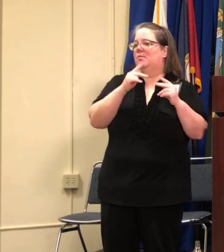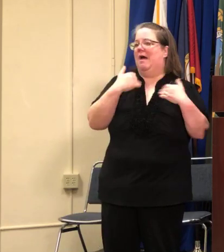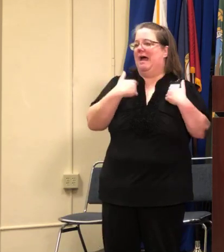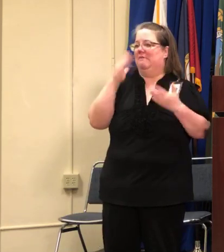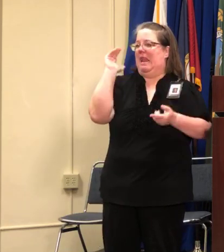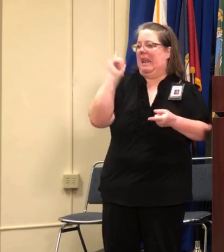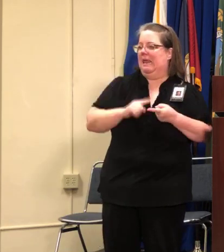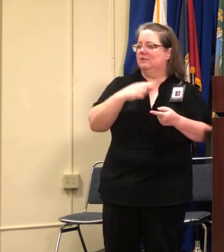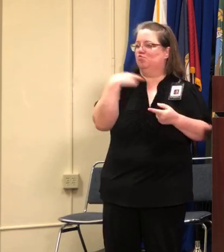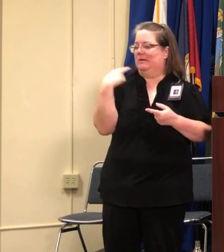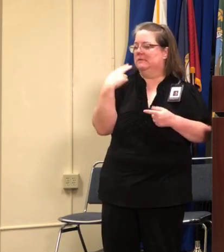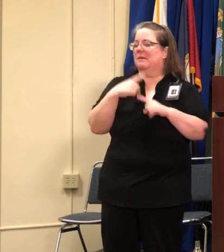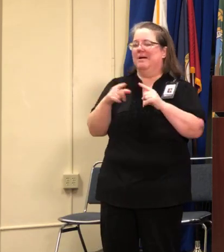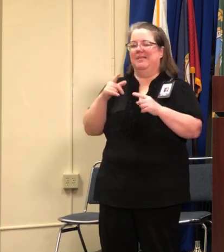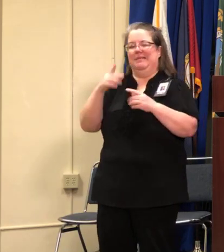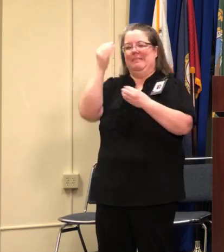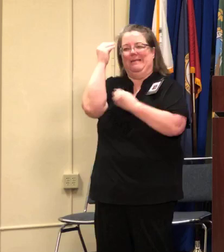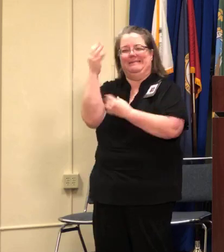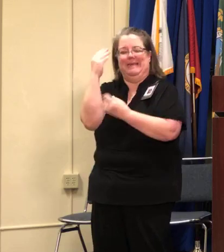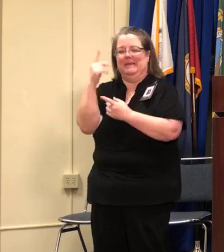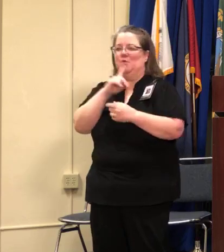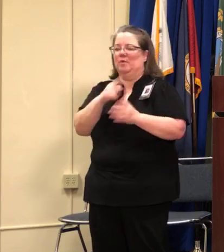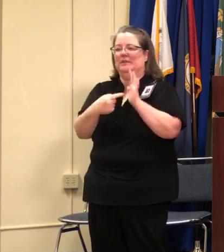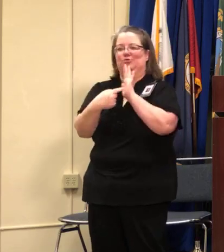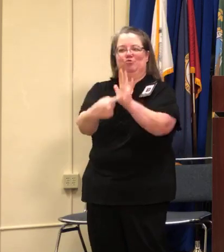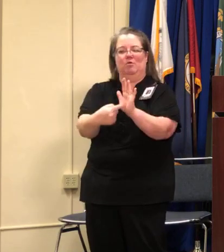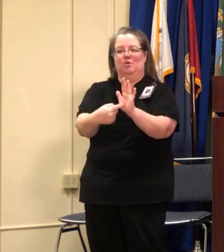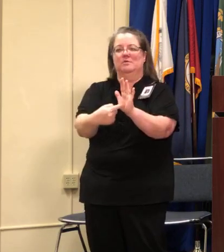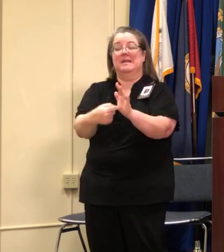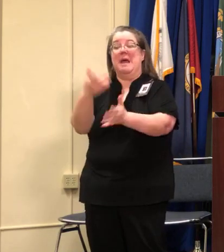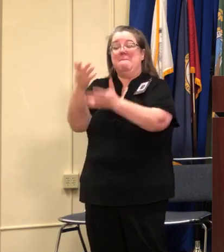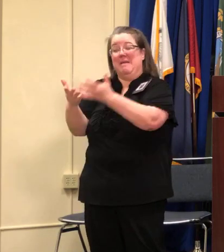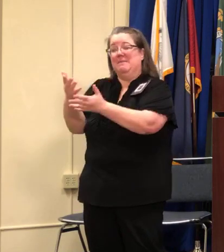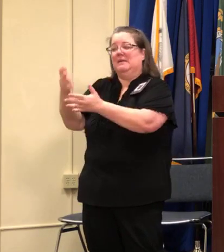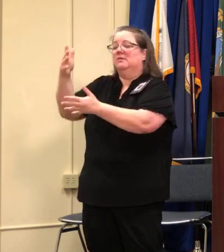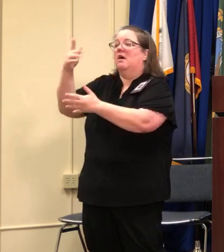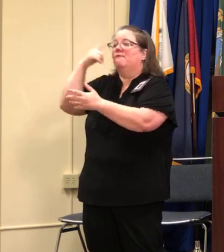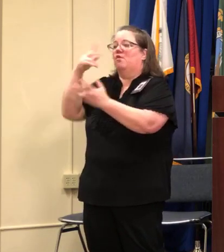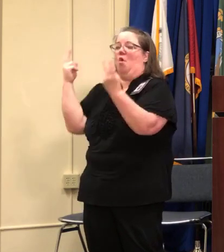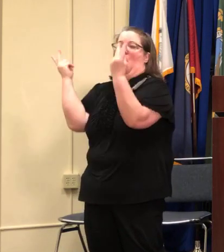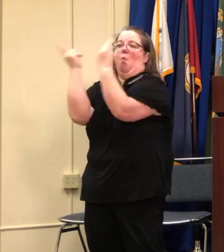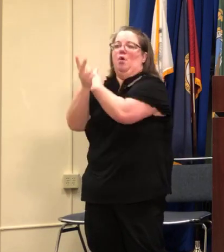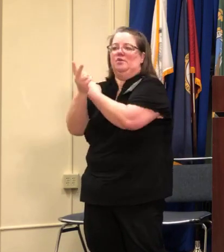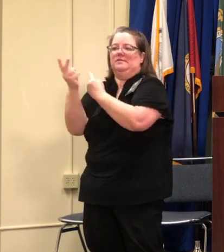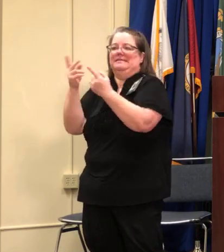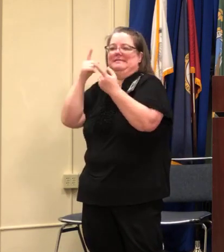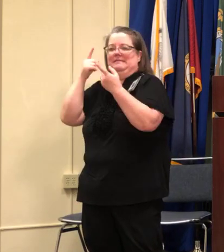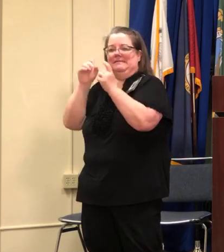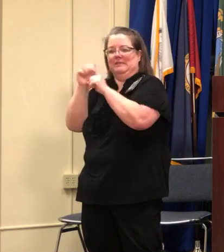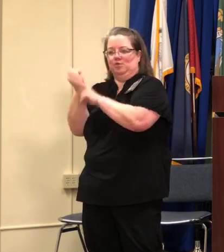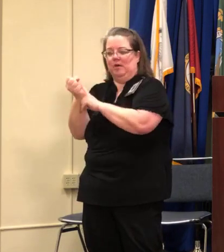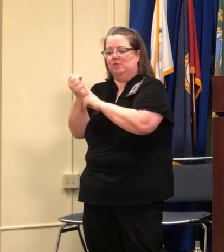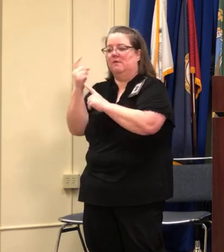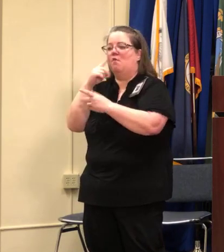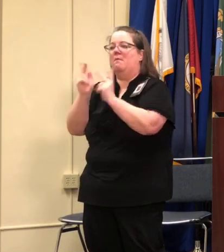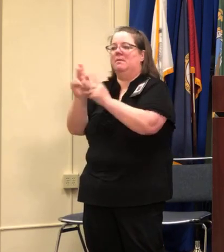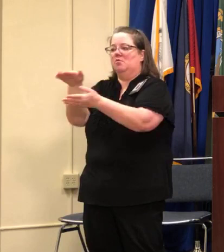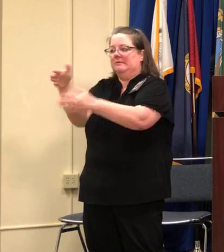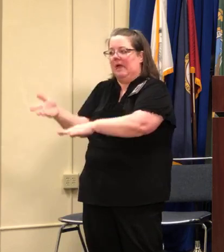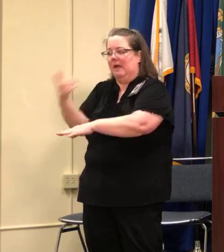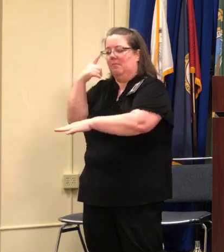risk. What our data, though, is showing that may be true for the worst outcomes. Certainly for fatalities